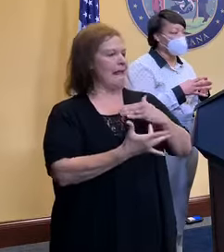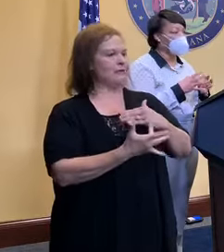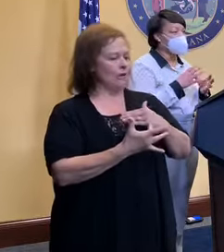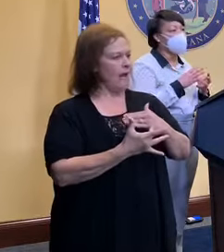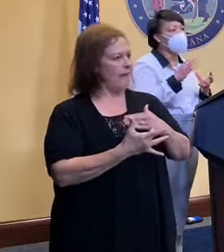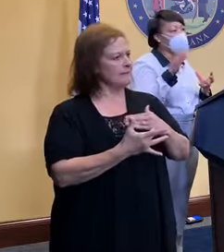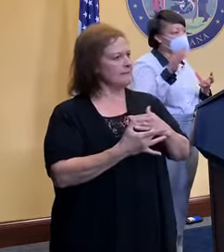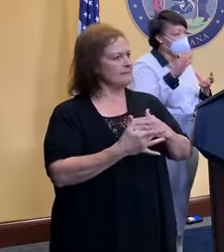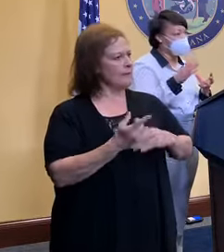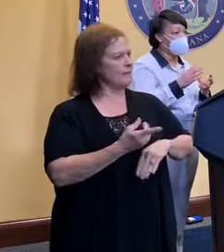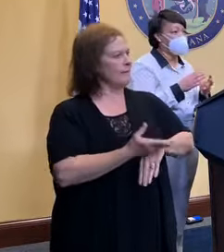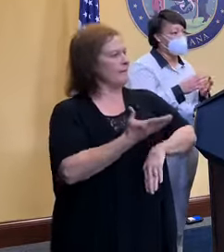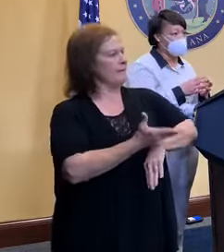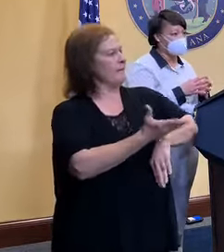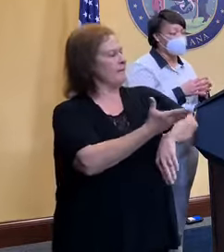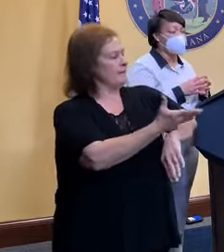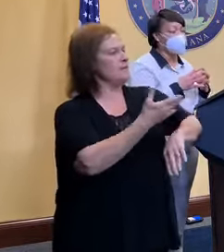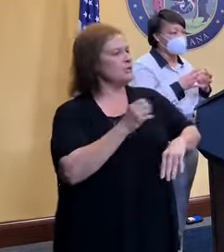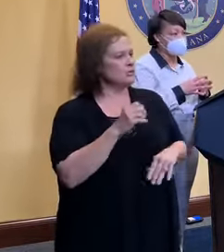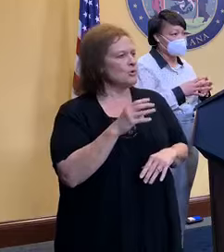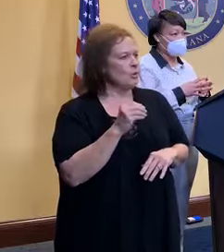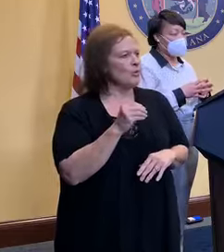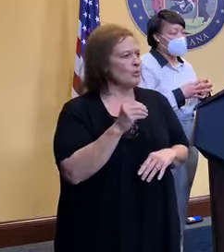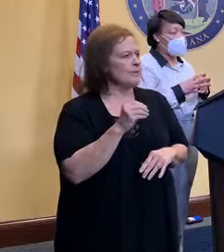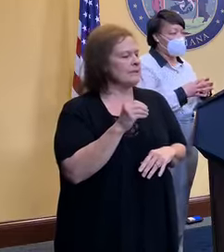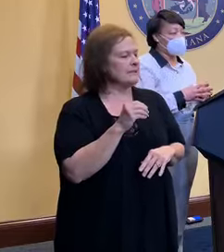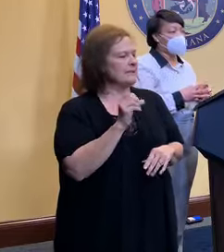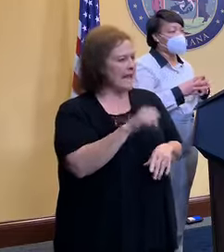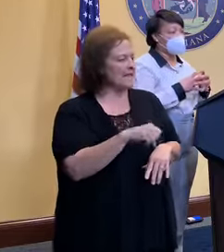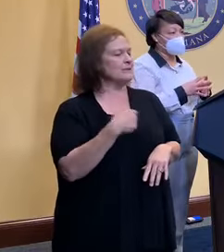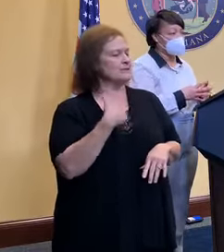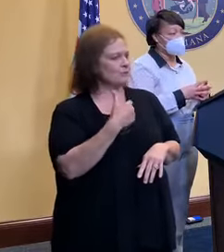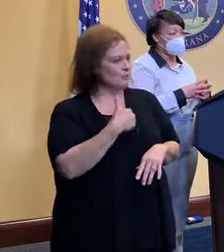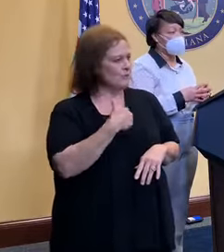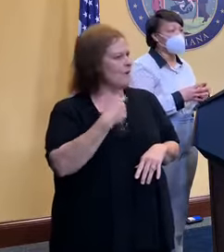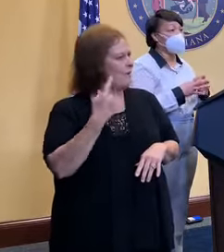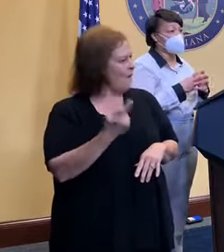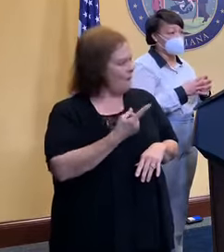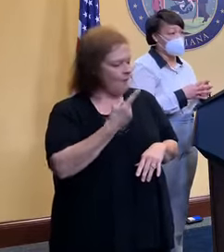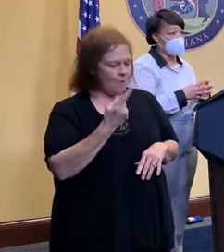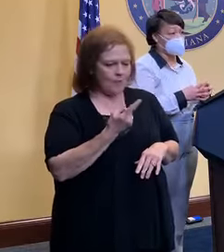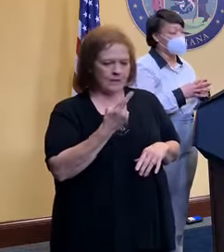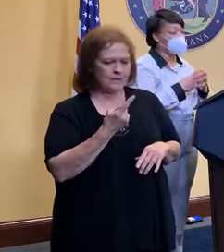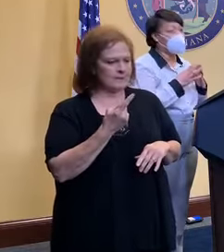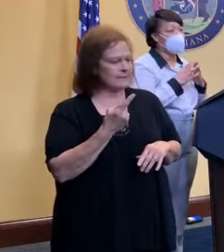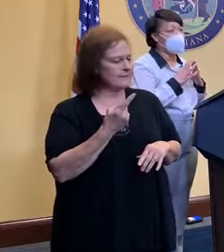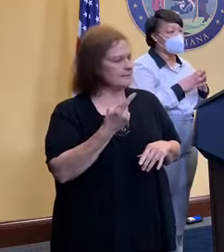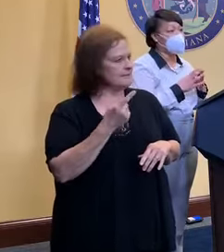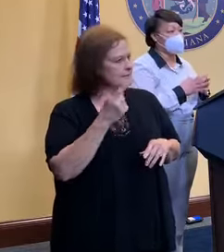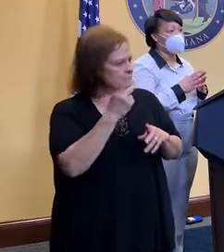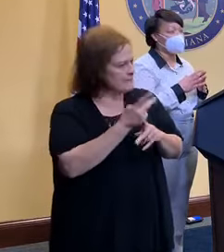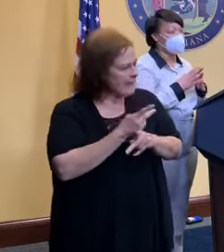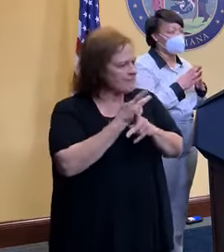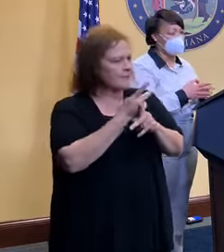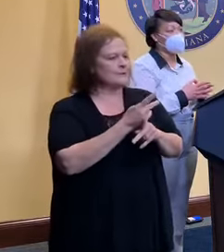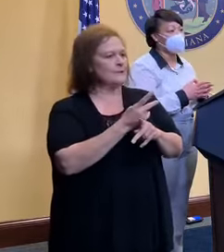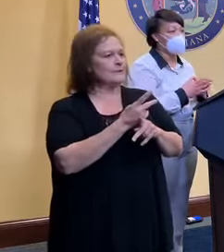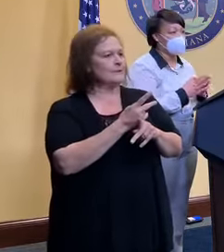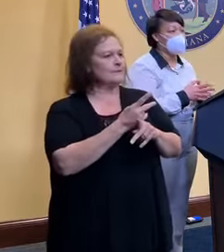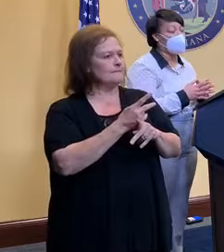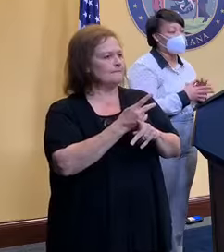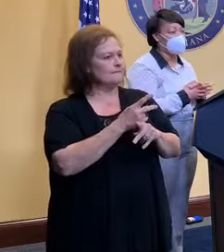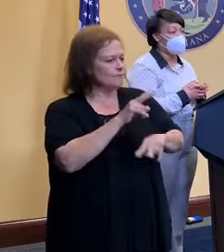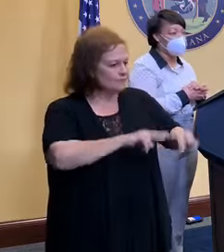want to continue to be resilient in that. So yes, always reinvesting in maintenance. And that's been a